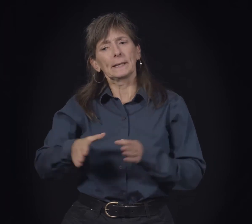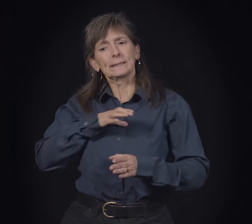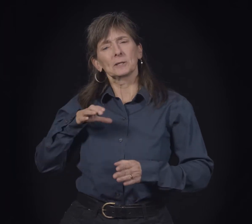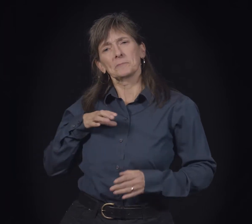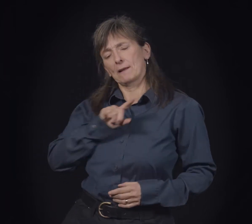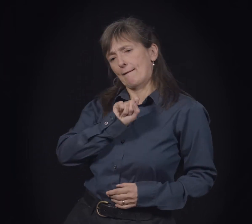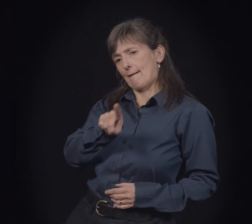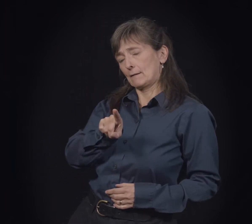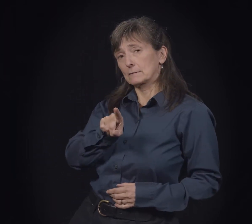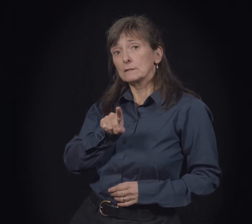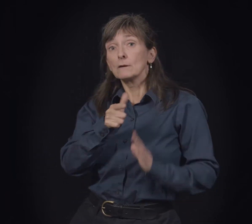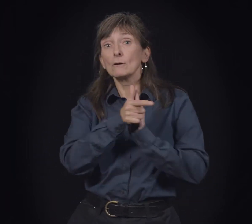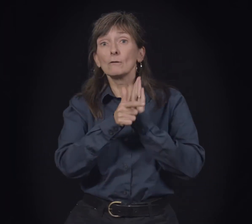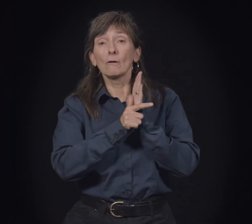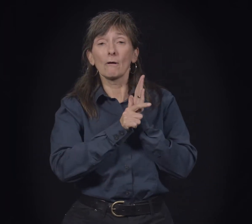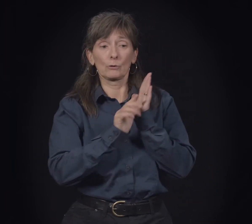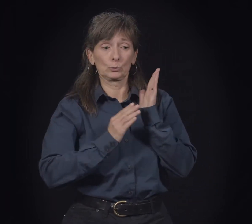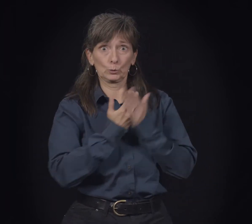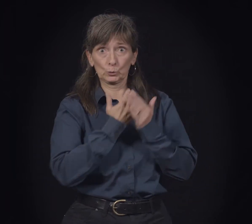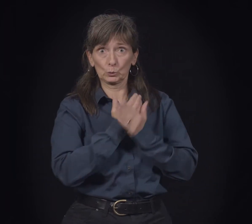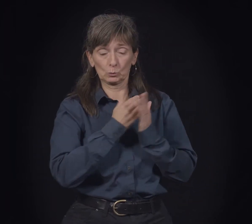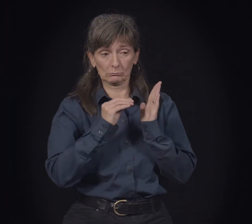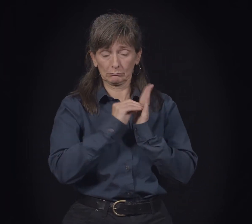whether legislation should contain a definition of disability.